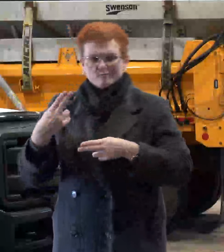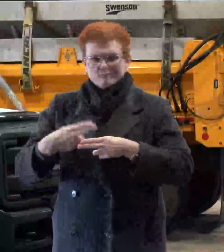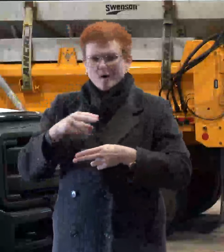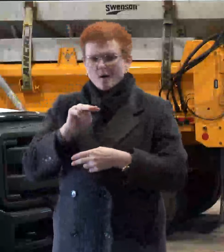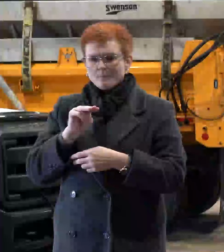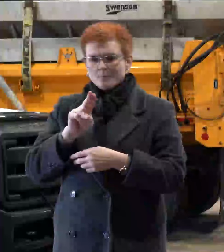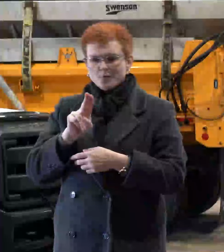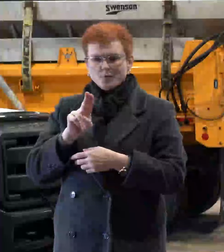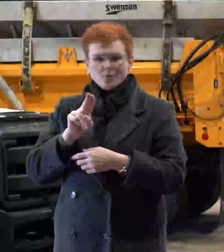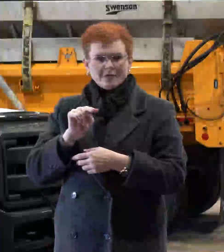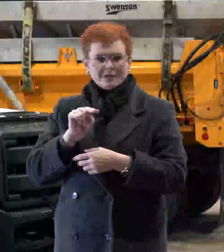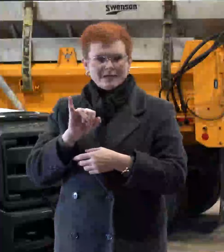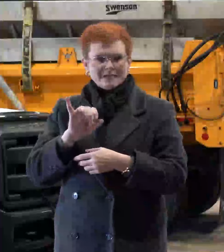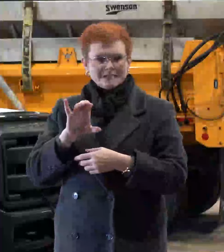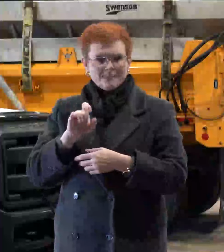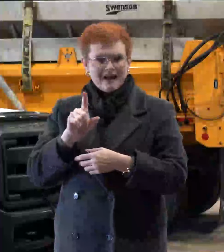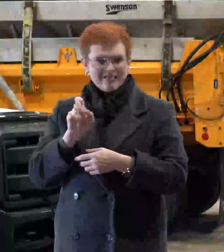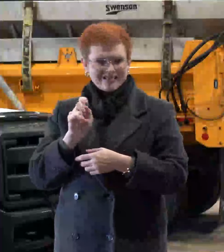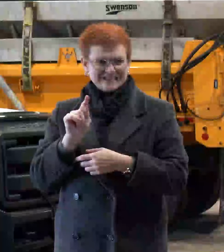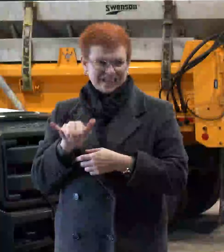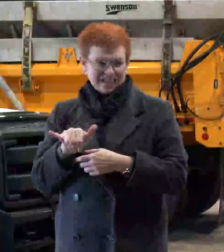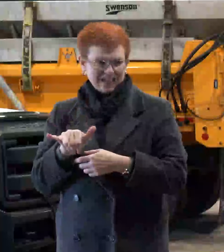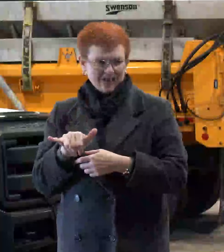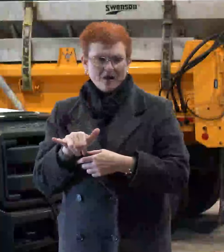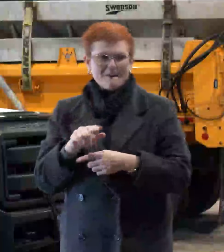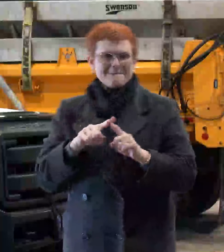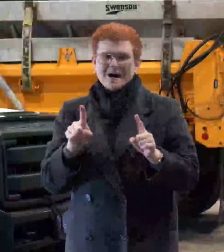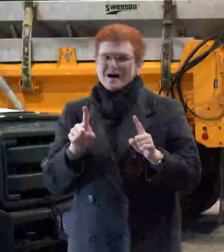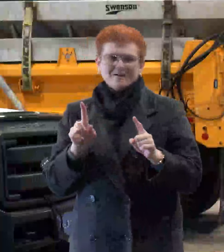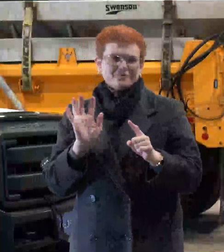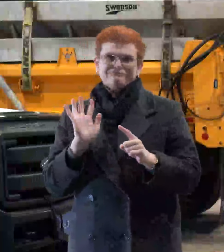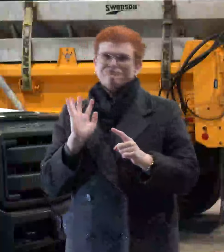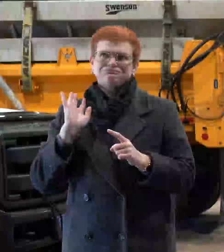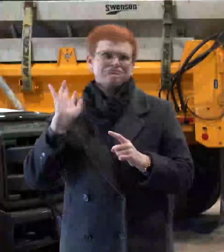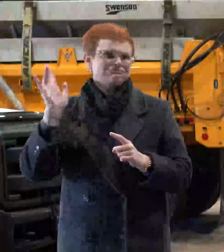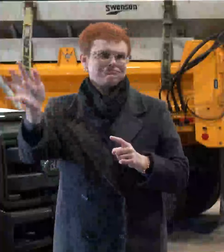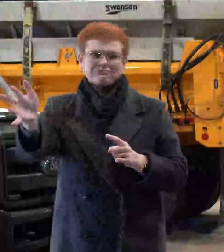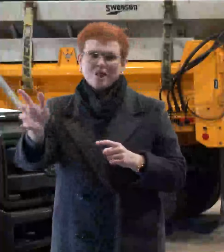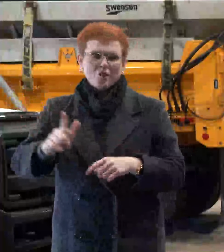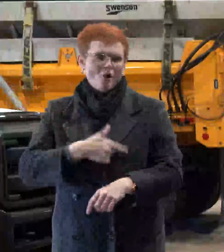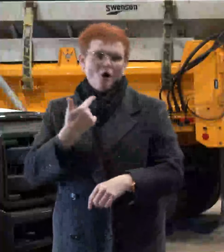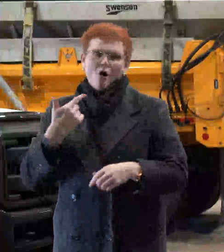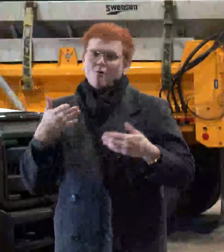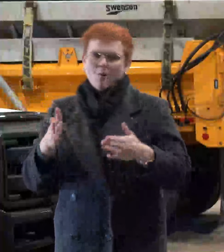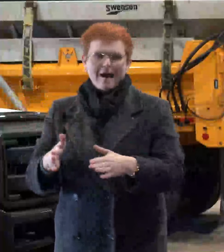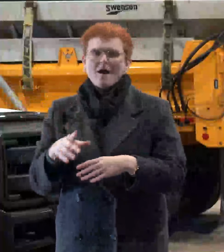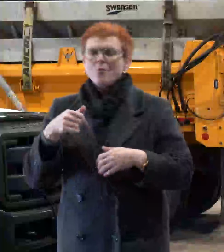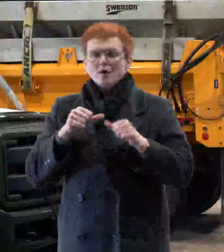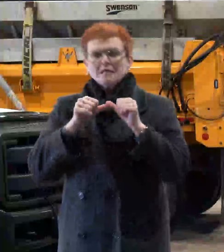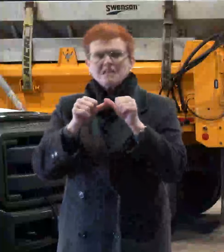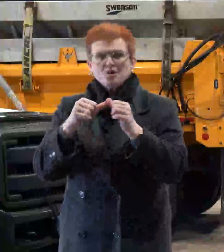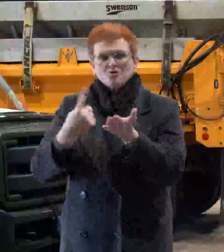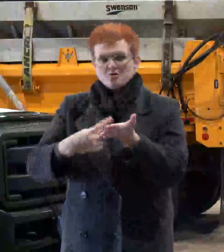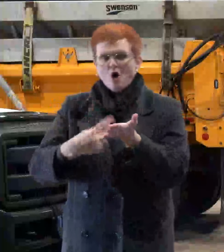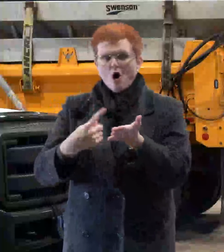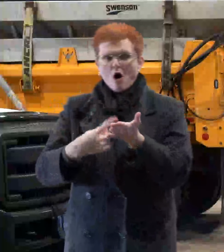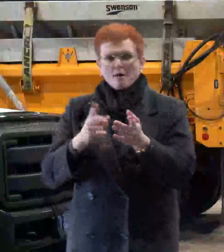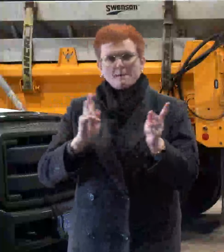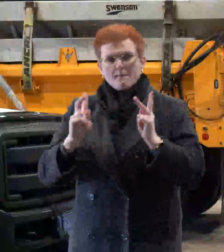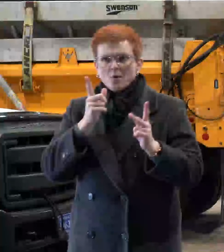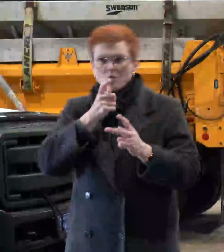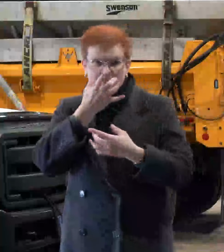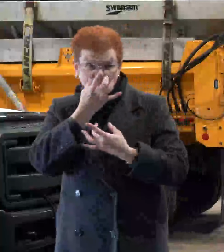and traditional leadership. We're a long way away from that. We'll continue to talk to folks that are